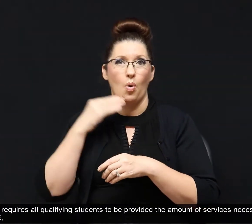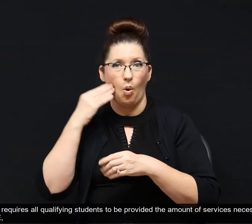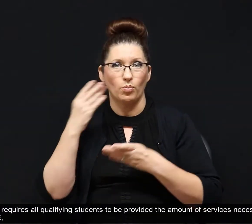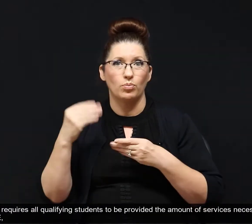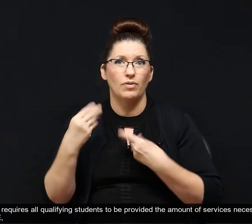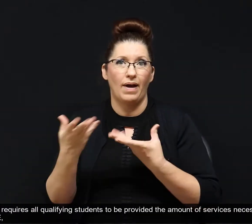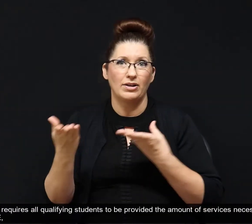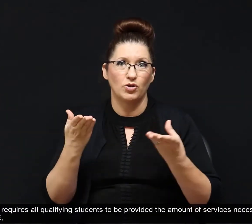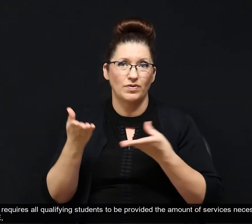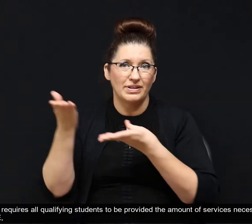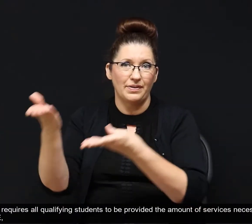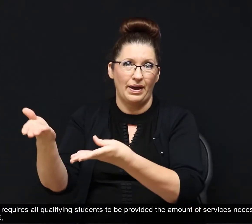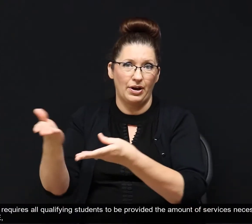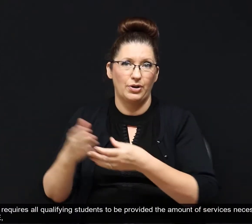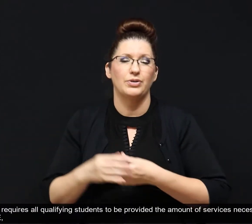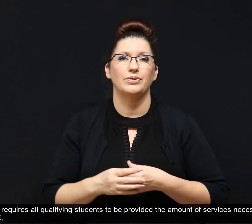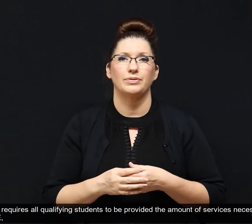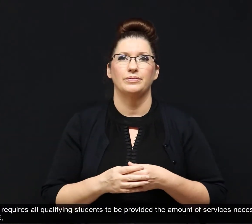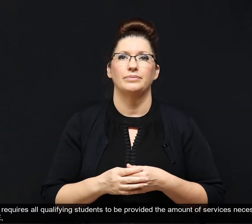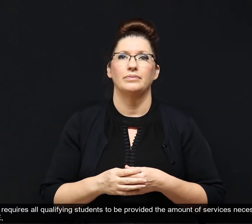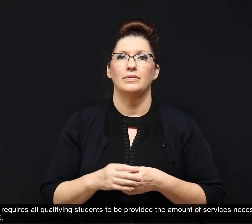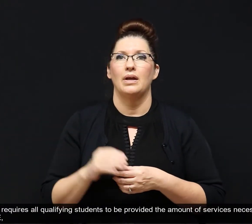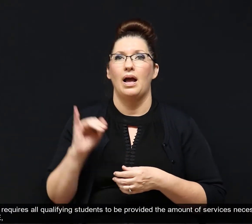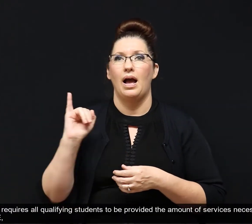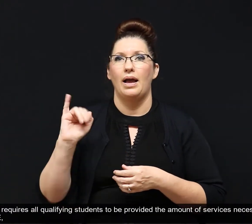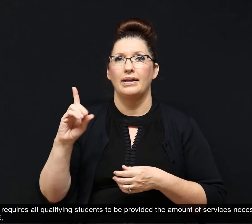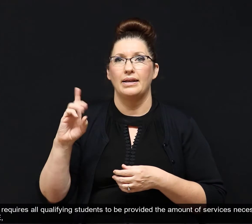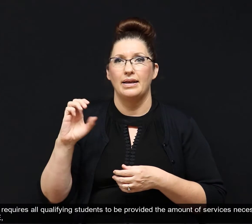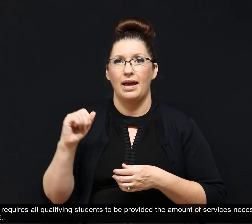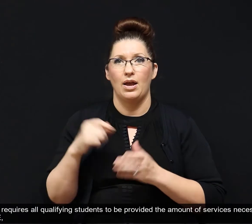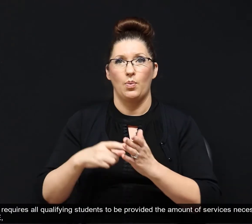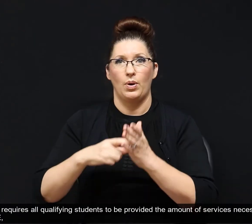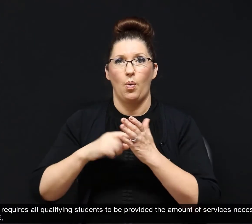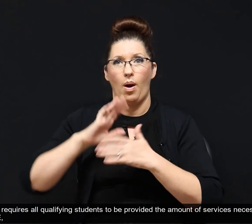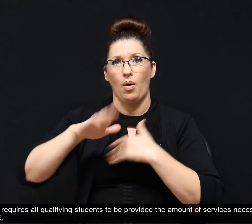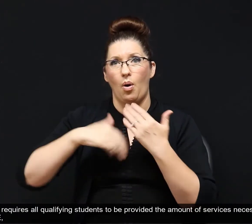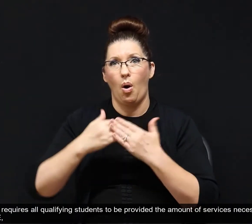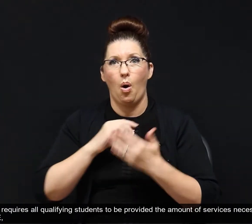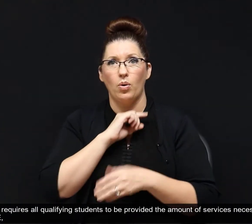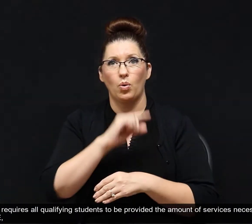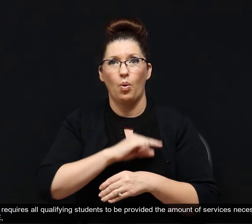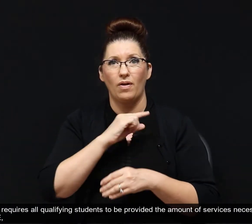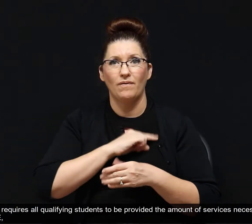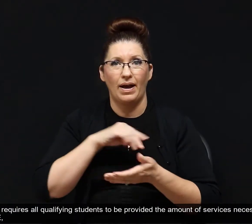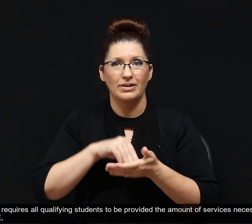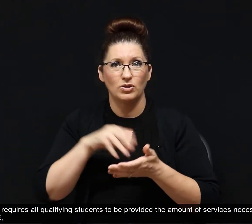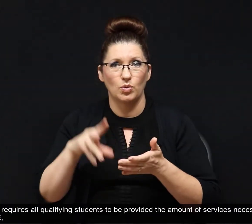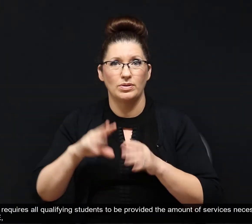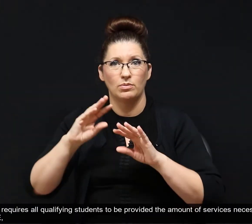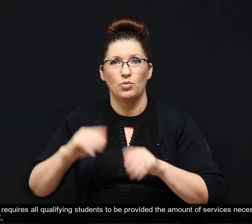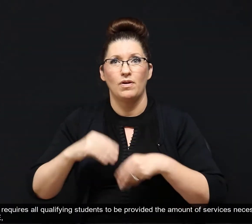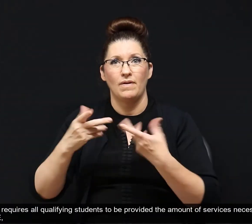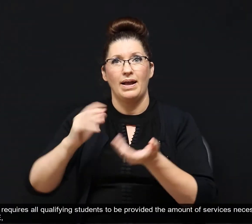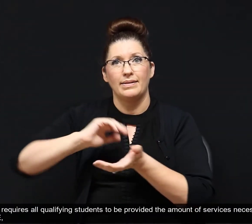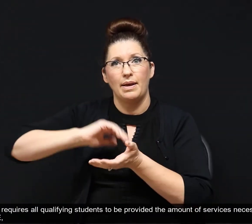IDEA requires all qualifying students to be provided the amount of services necessary to provide